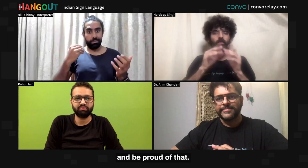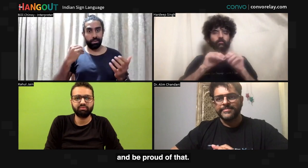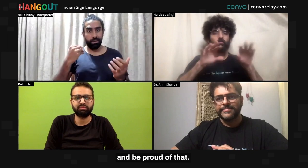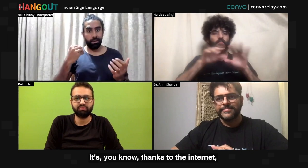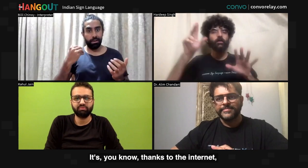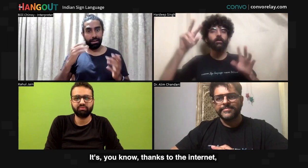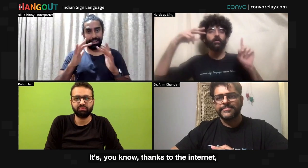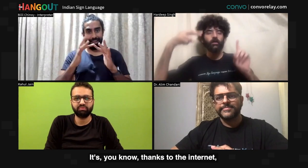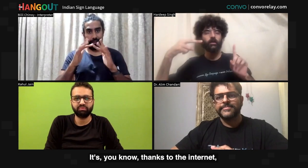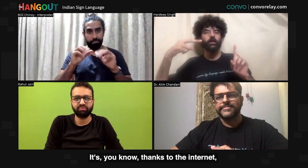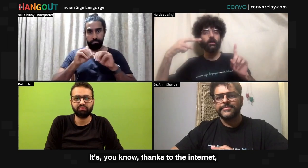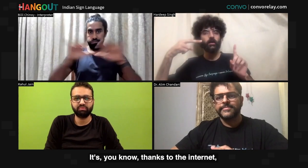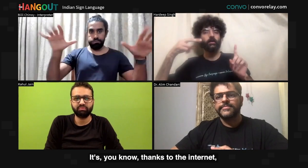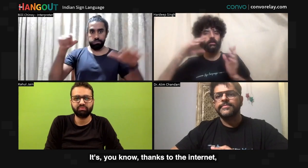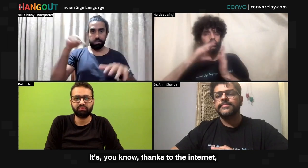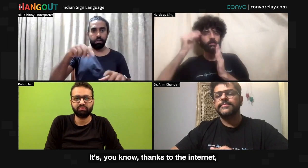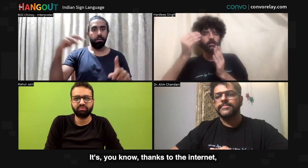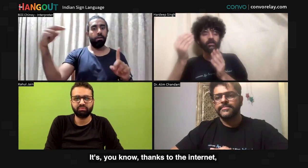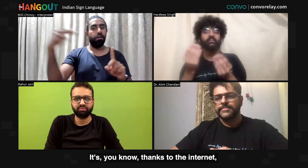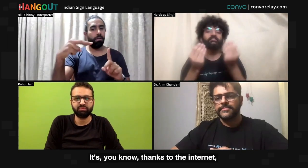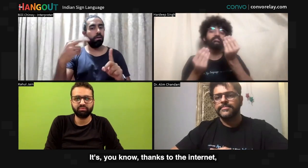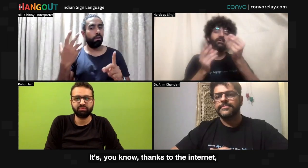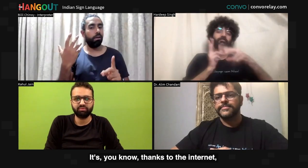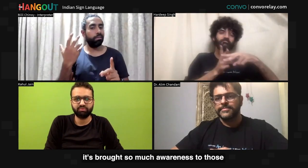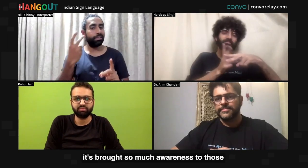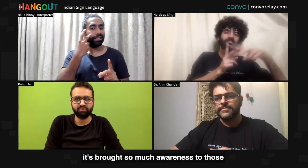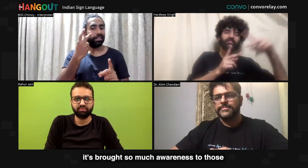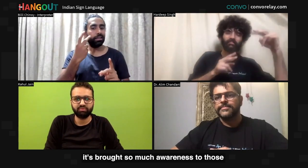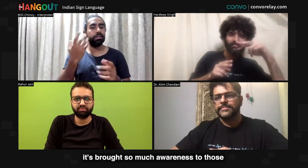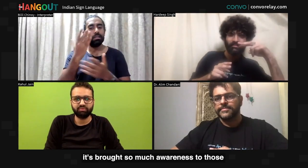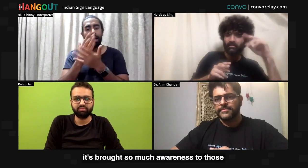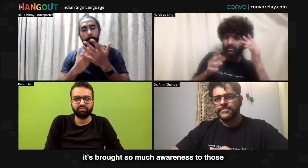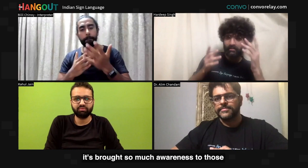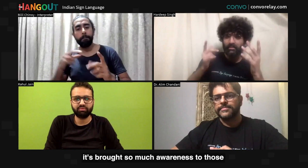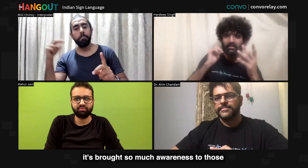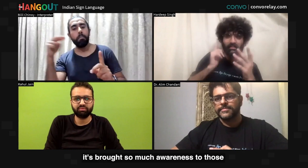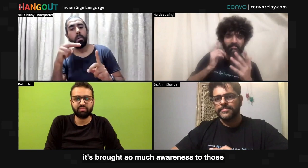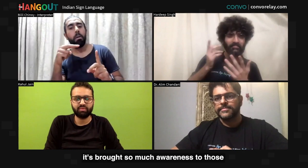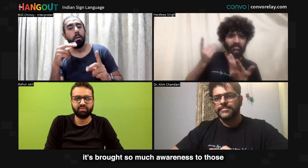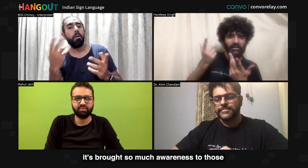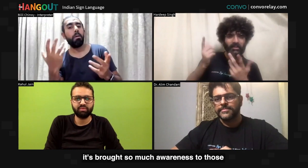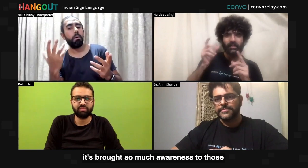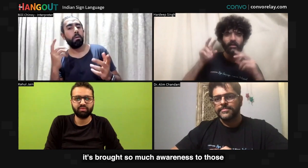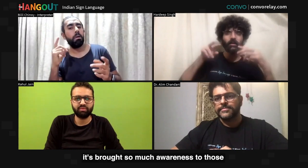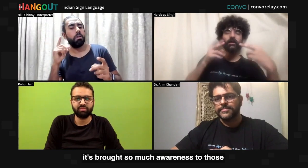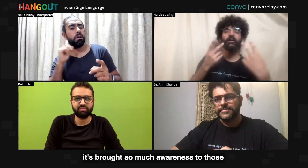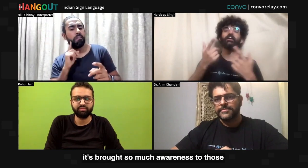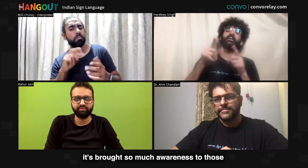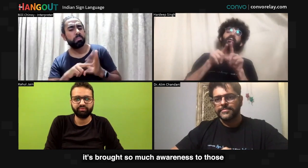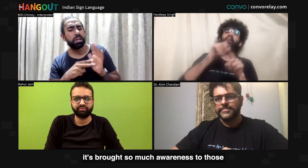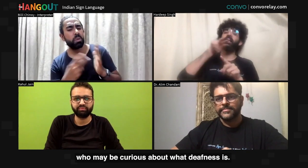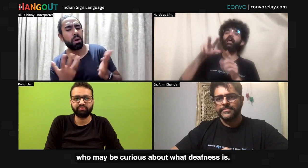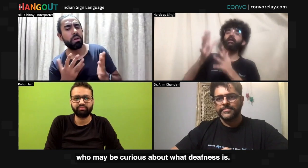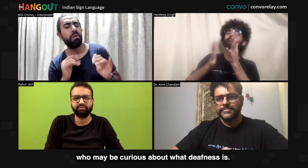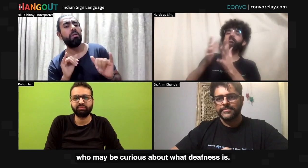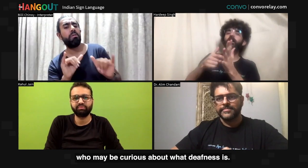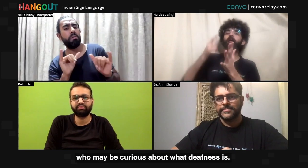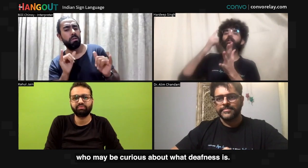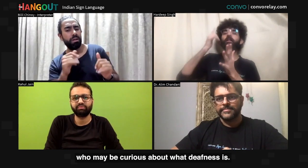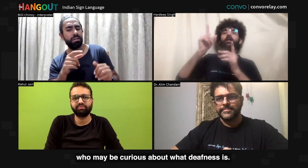Um, it's, you know, it's thanks to the internet. It's, it's brought so much awareness to, to those who may be curious